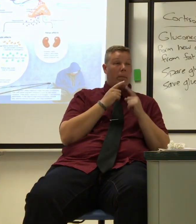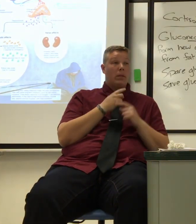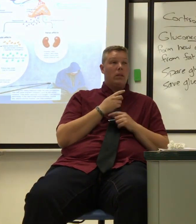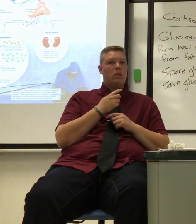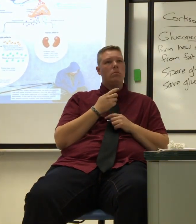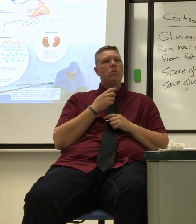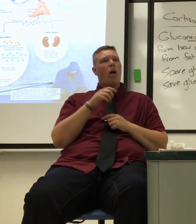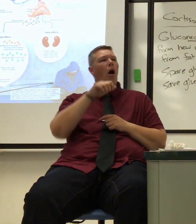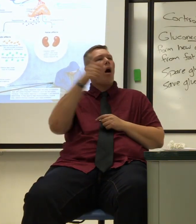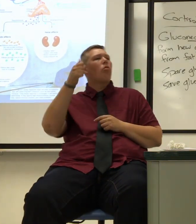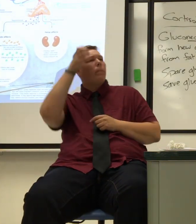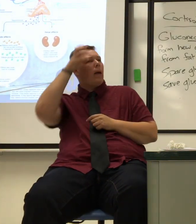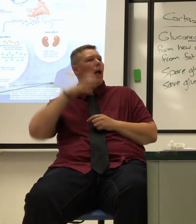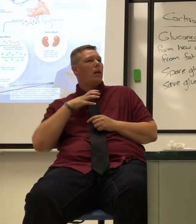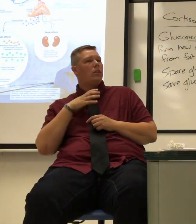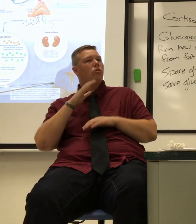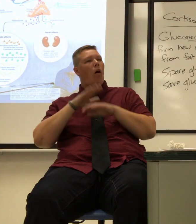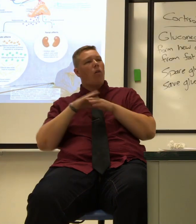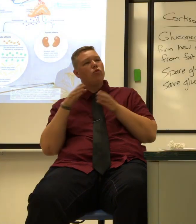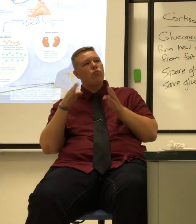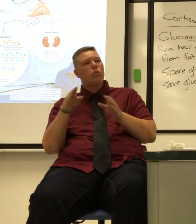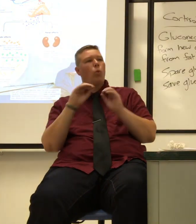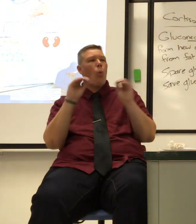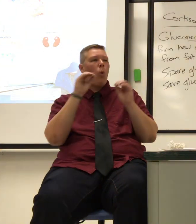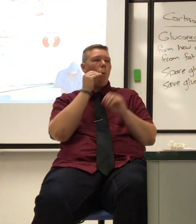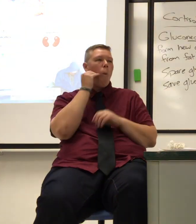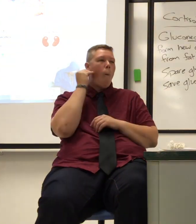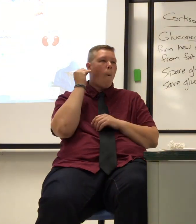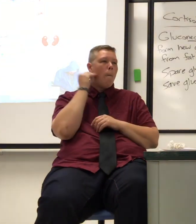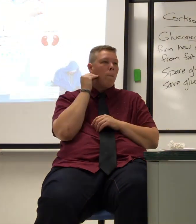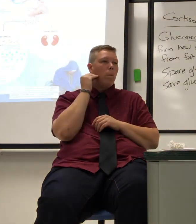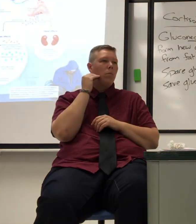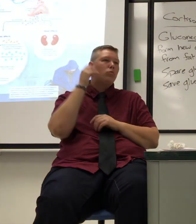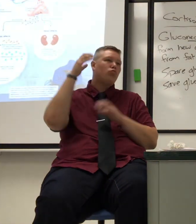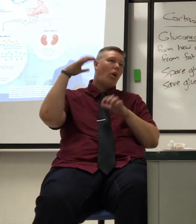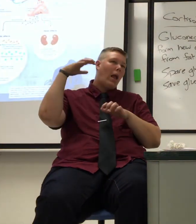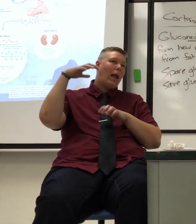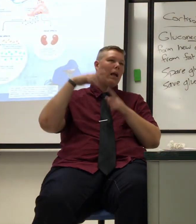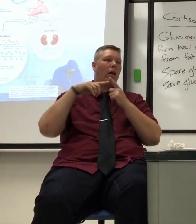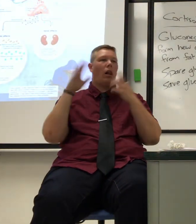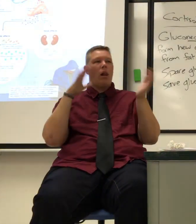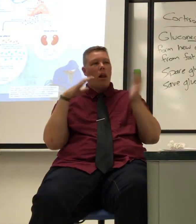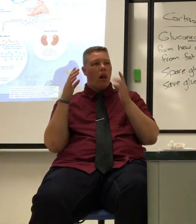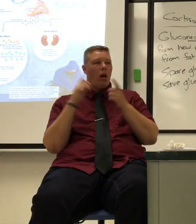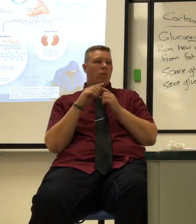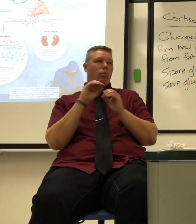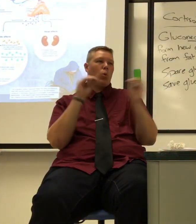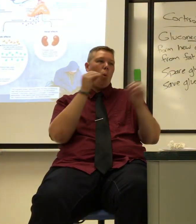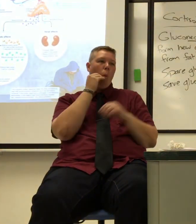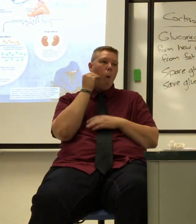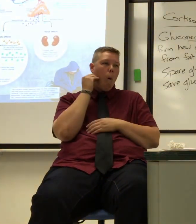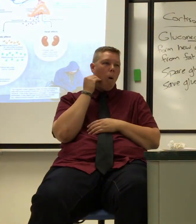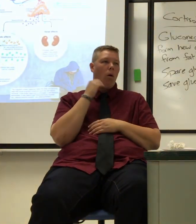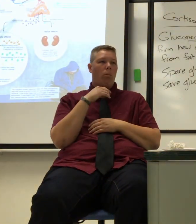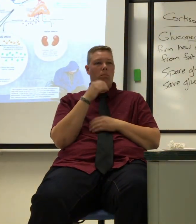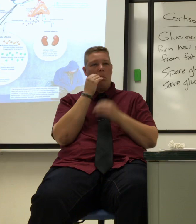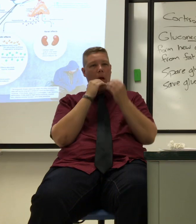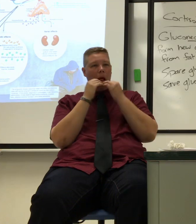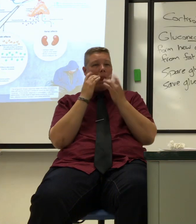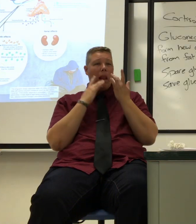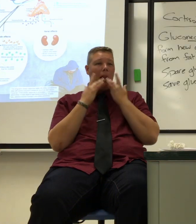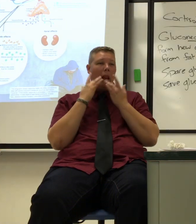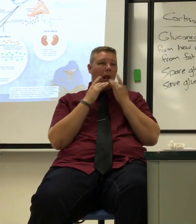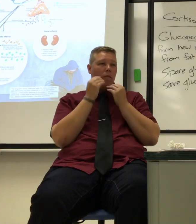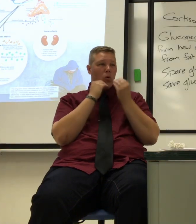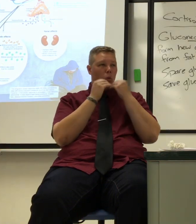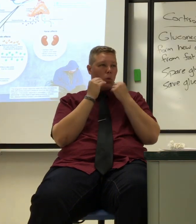the streets, he's somewhere. And he has no shelter, he's exposed to the elements, and maybe he doesn't have good sustenance. And so the body